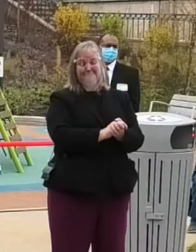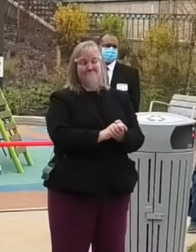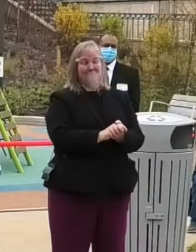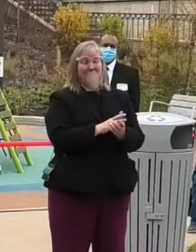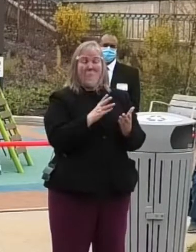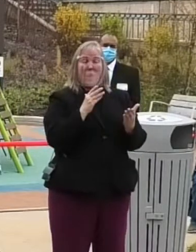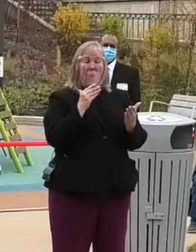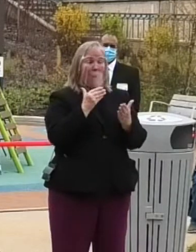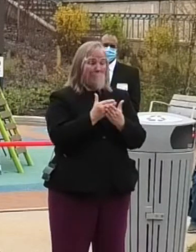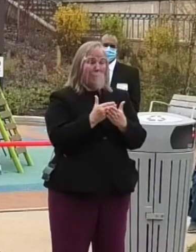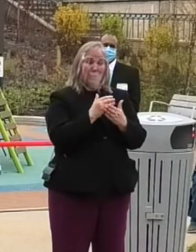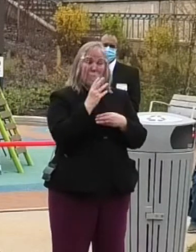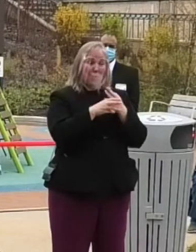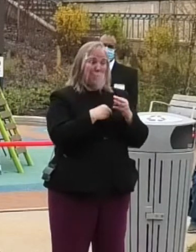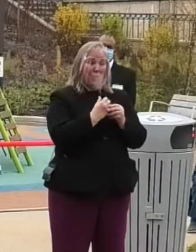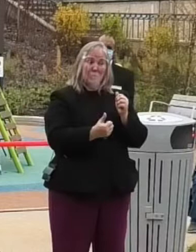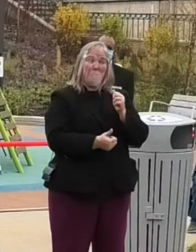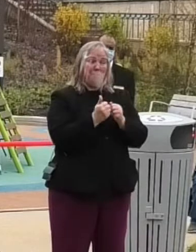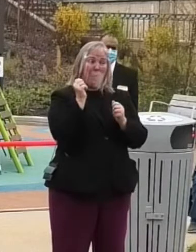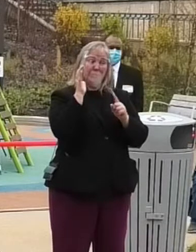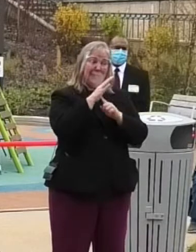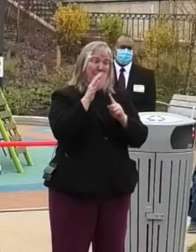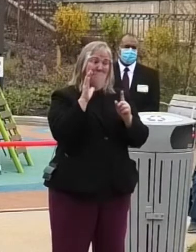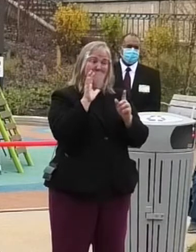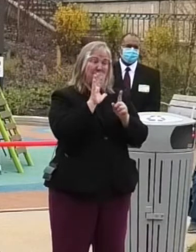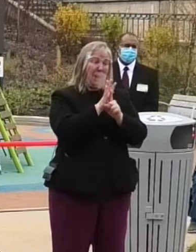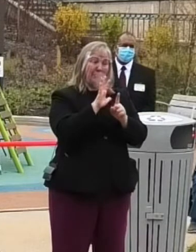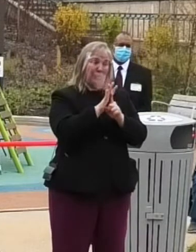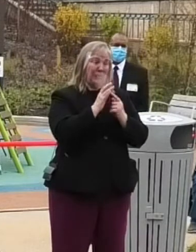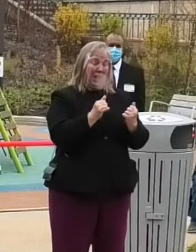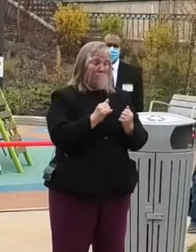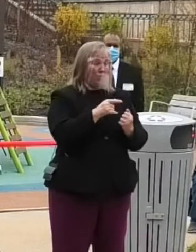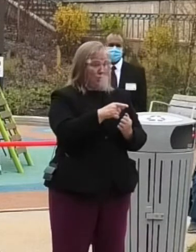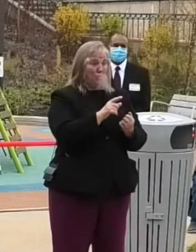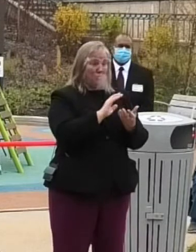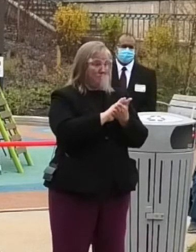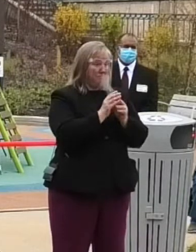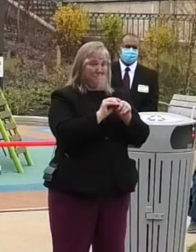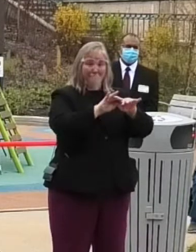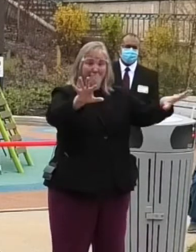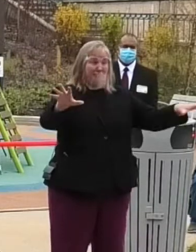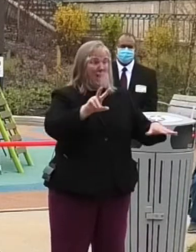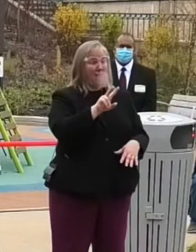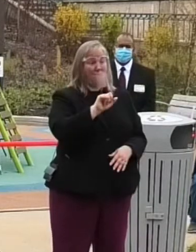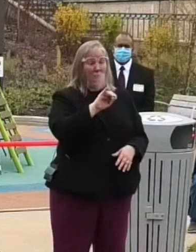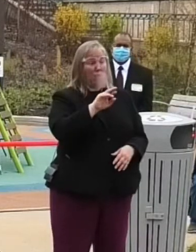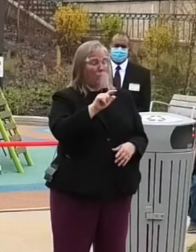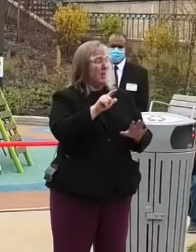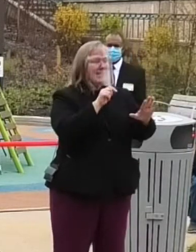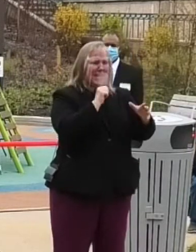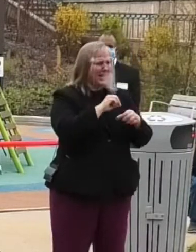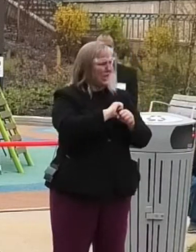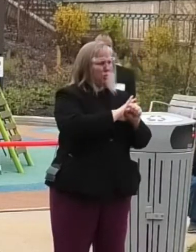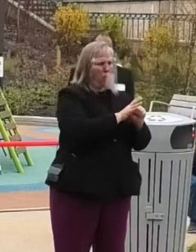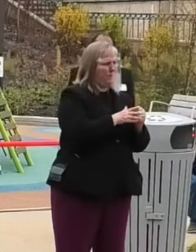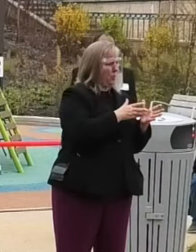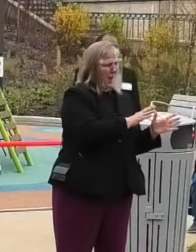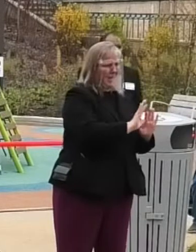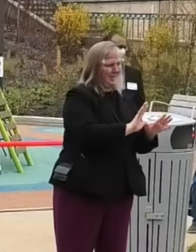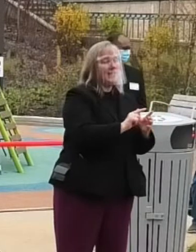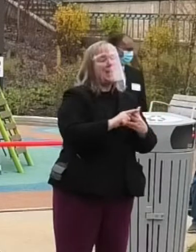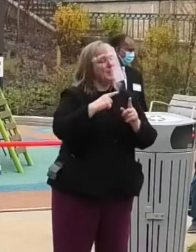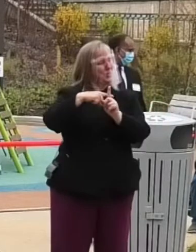Practically the world's most popular right now, from what I understand. You've gone viral, and not in a COVID sense, a good sense.